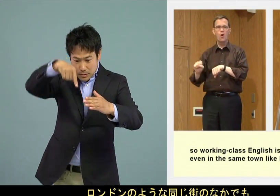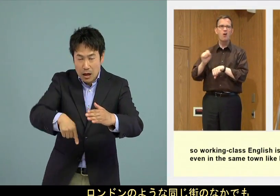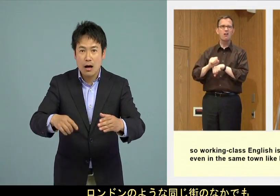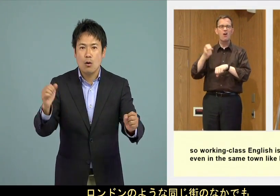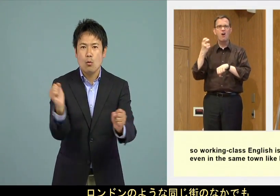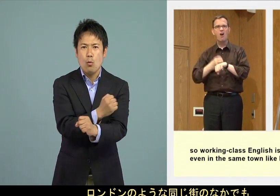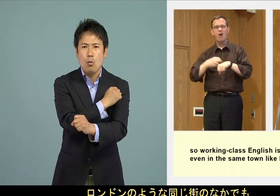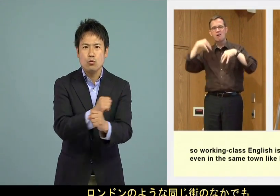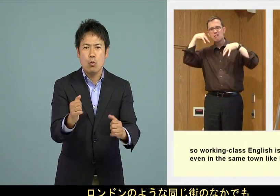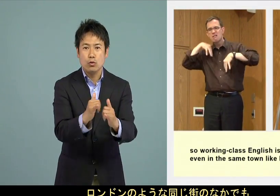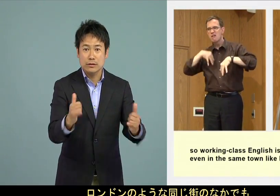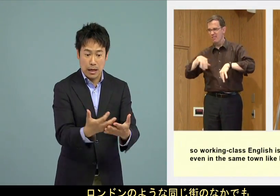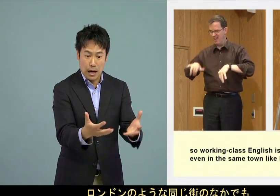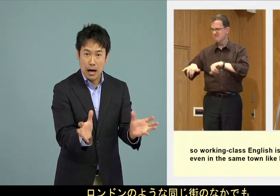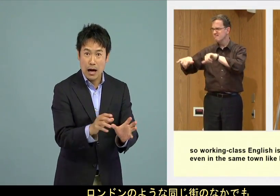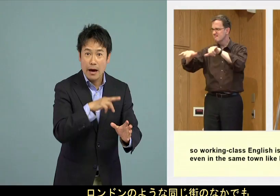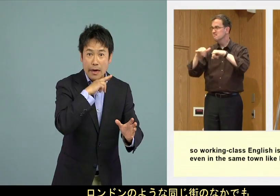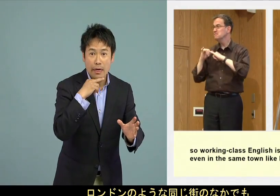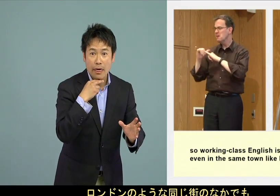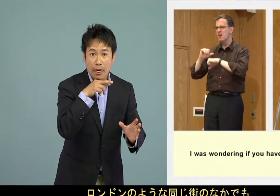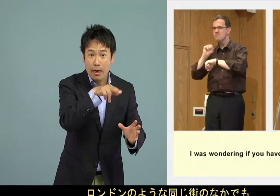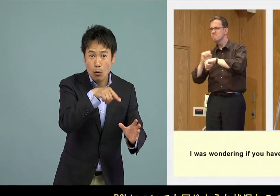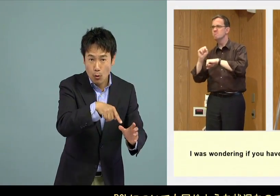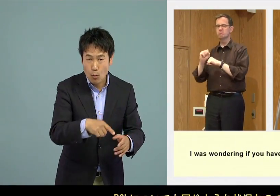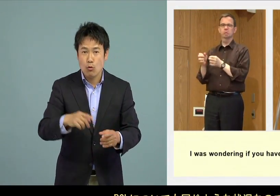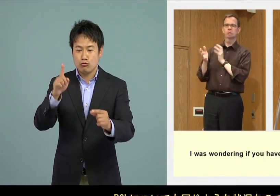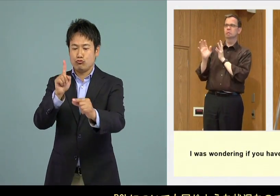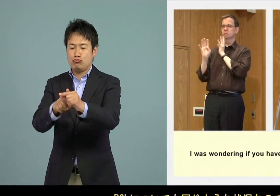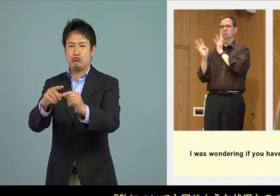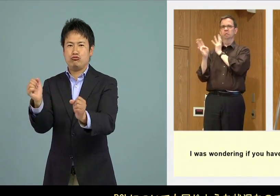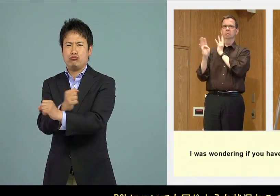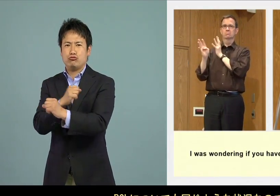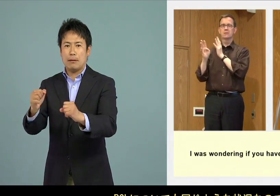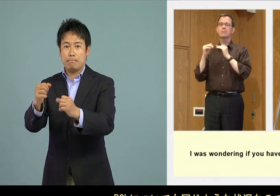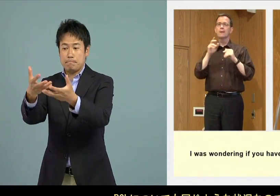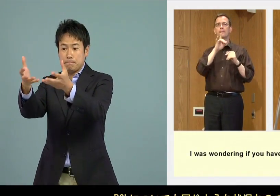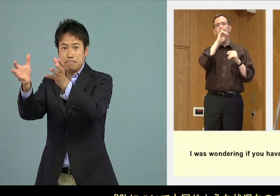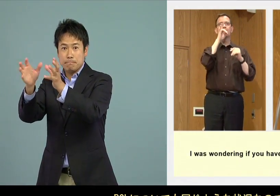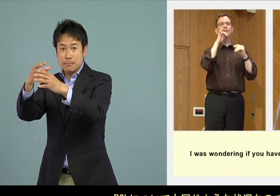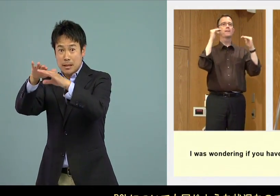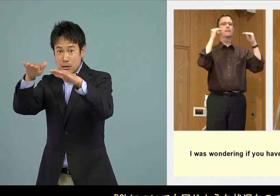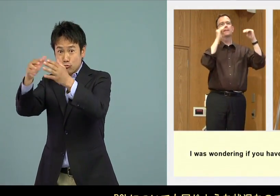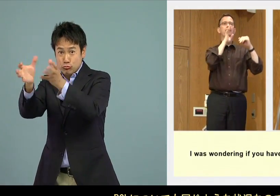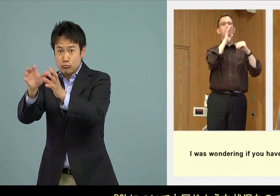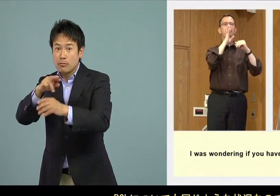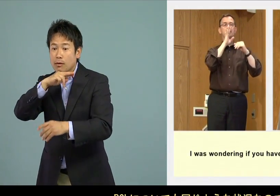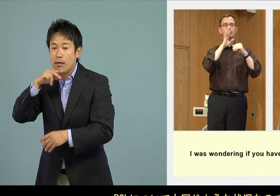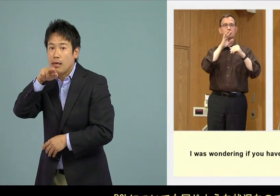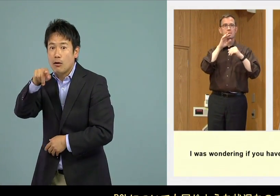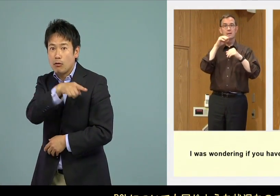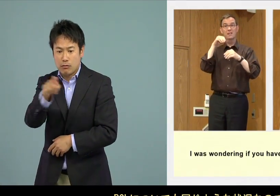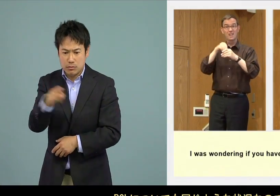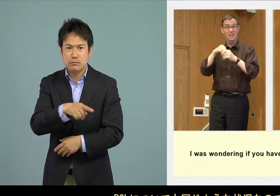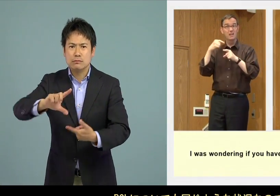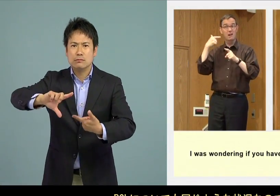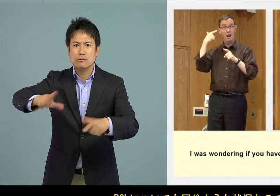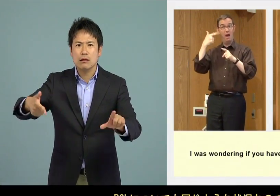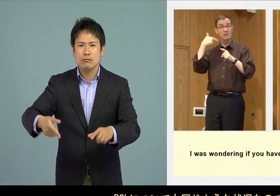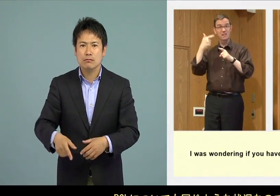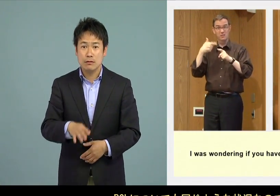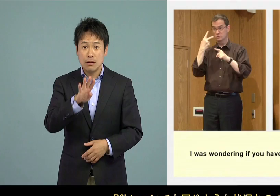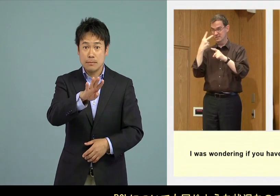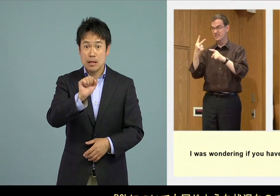English, even in the same city, London, for example. And I was wondering if you have the same situation in this